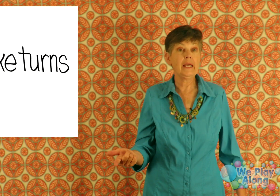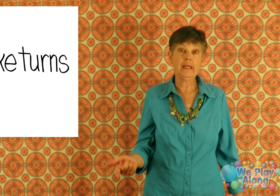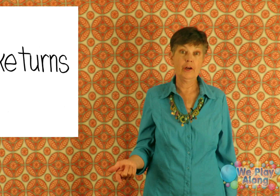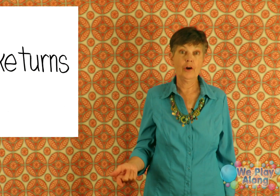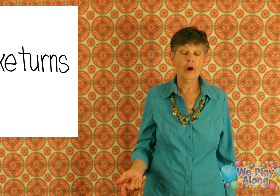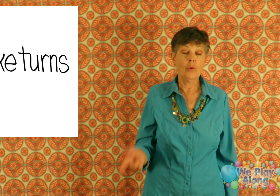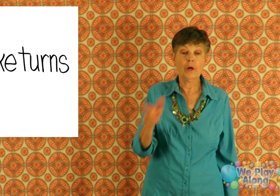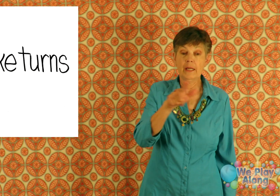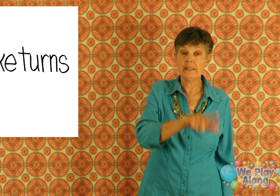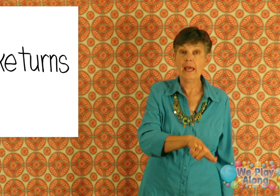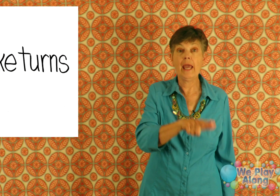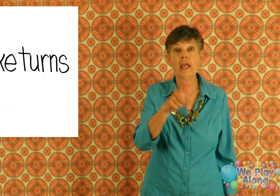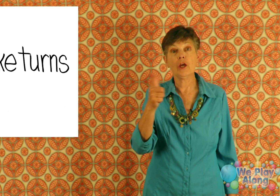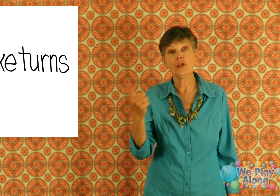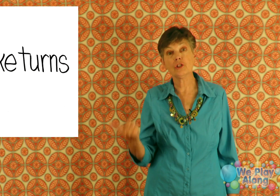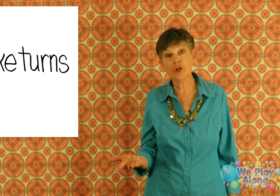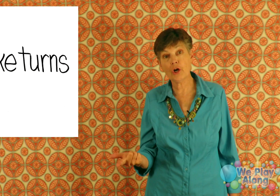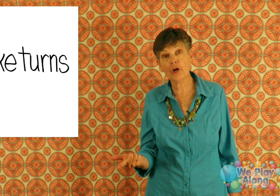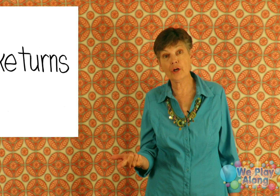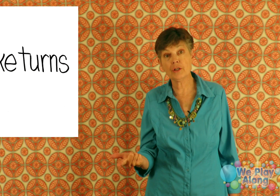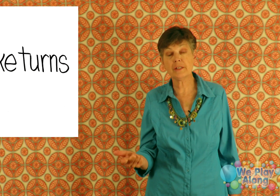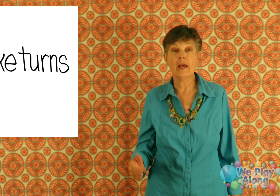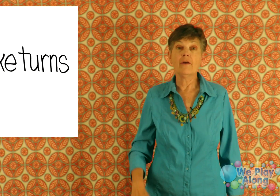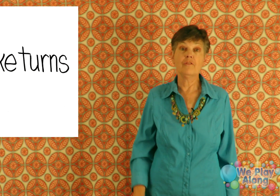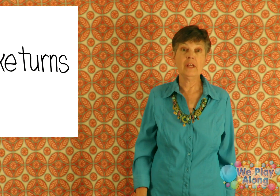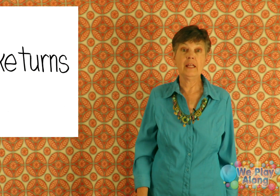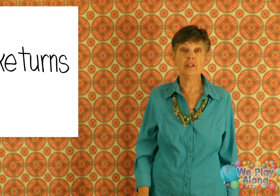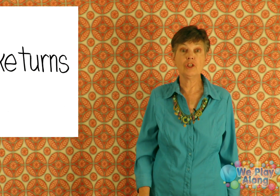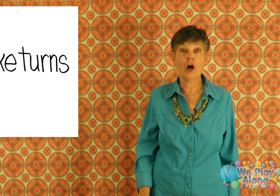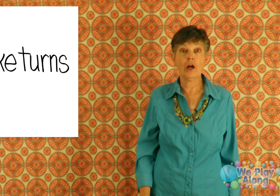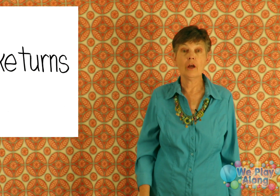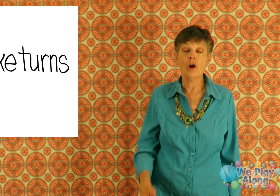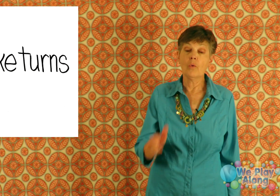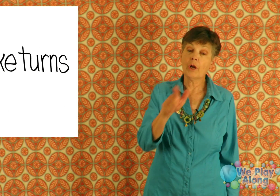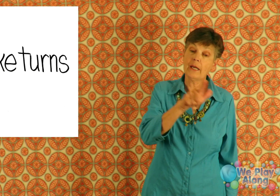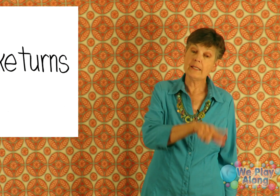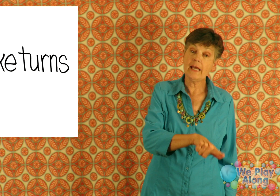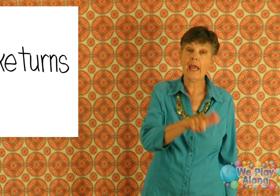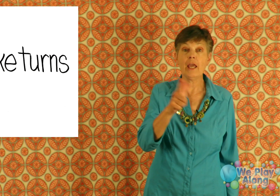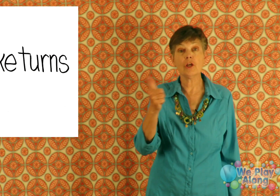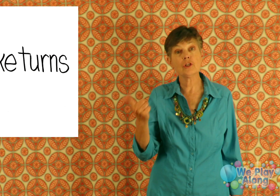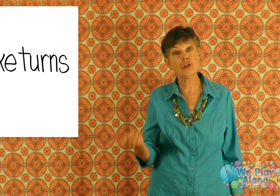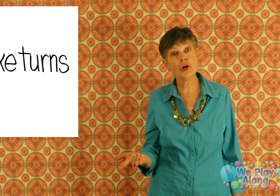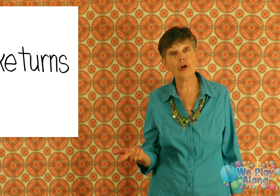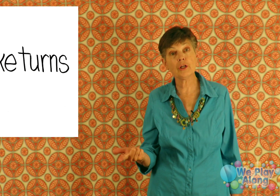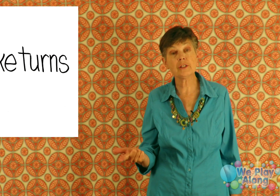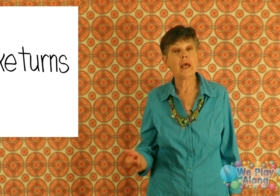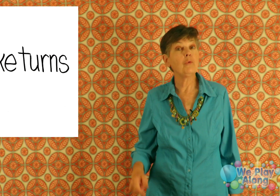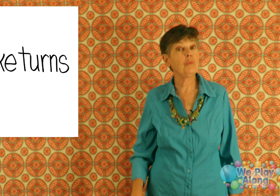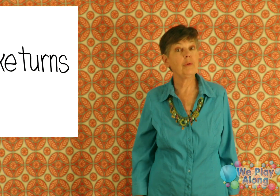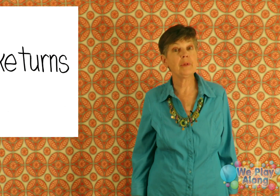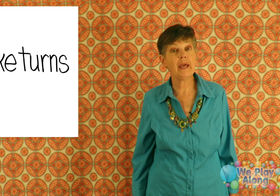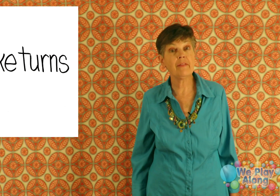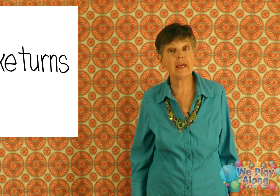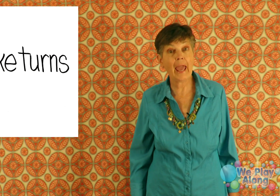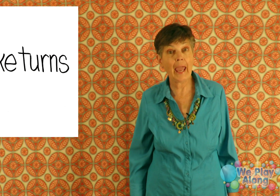cooking dinner. We're going to take turns feeding the dog. We're going to take turns when we play the